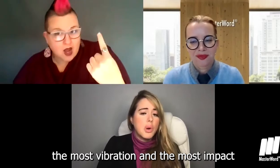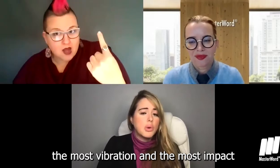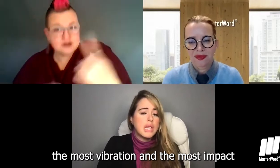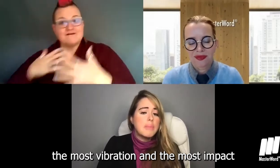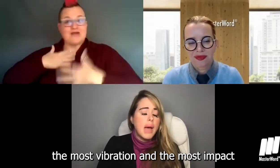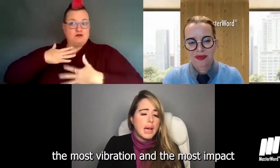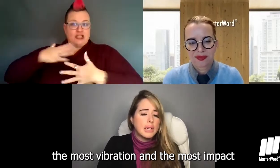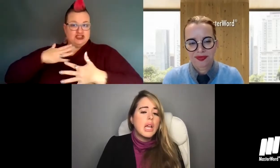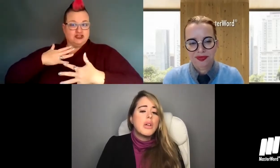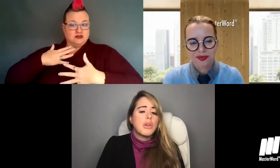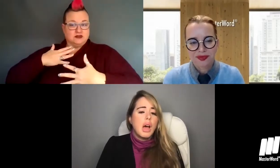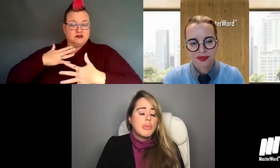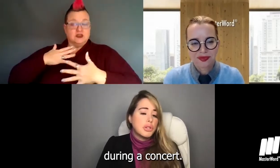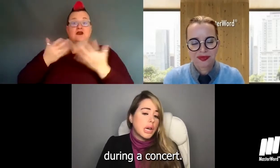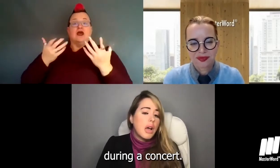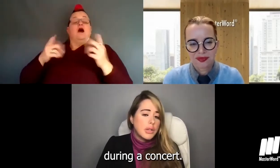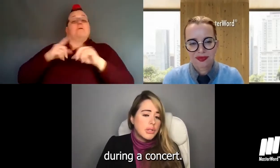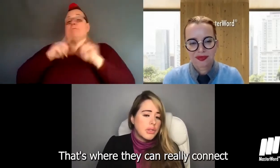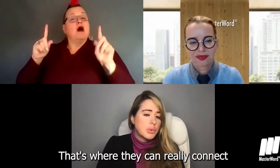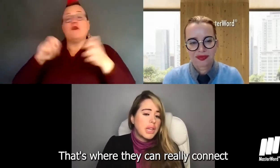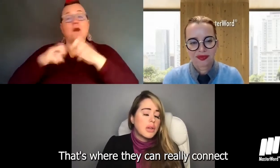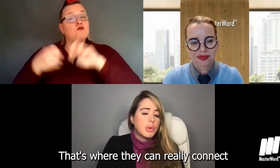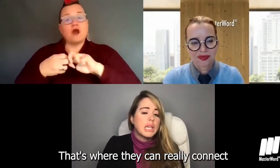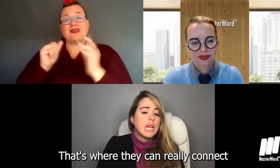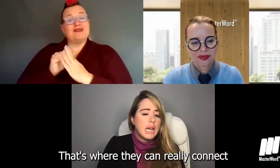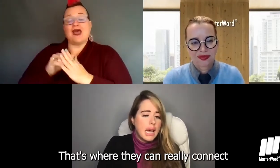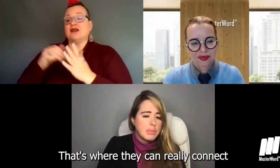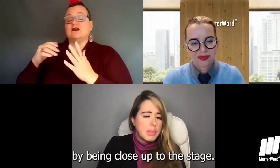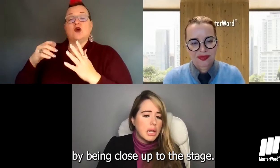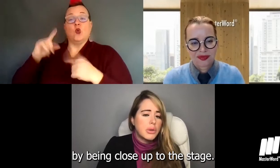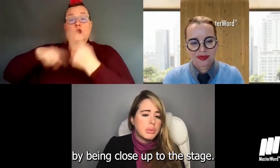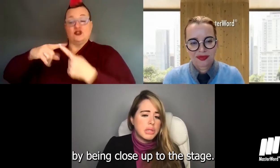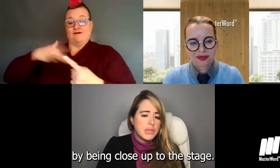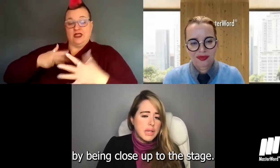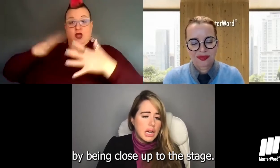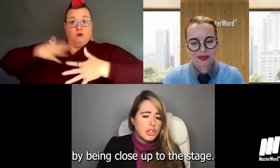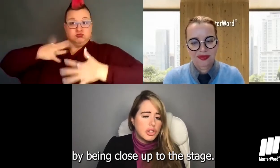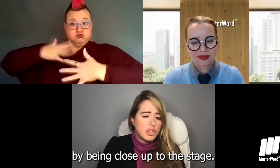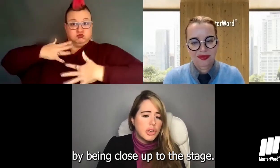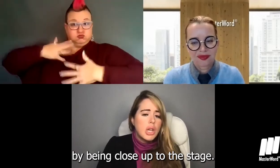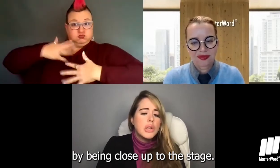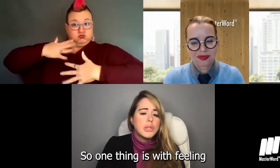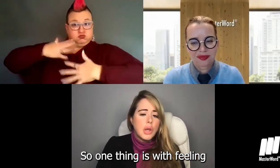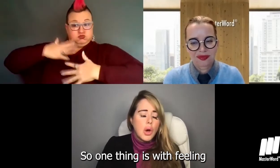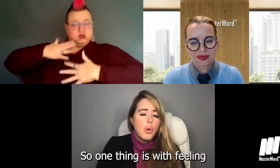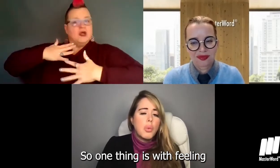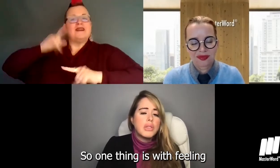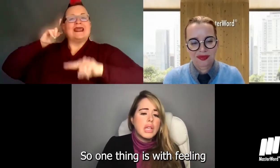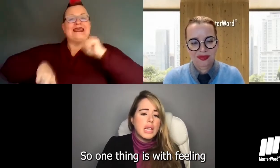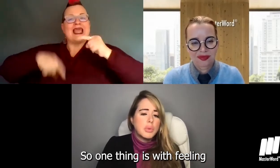most impact during a concert. That's where they can really connect by being close up to the stage. So one thing is with